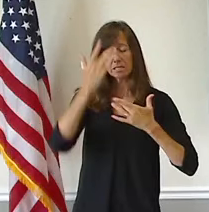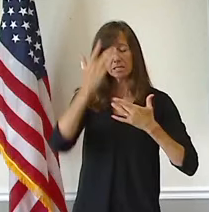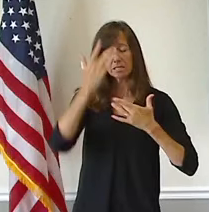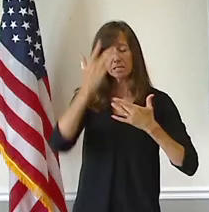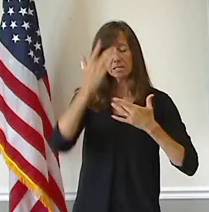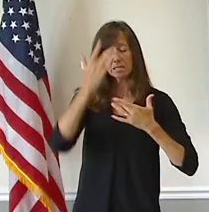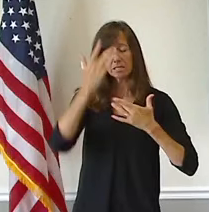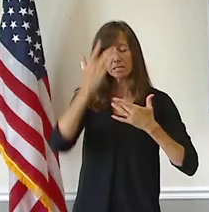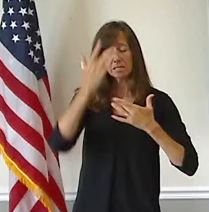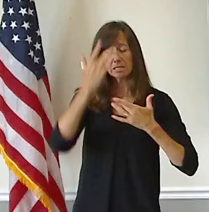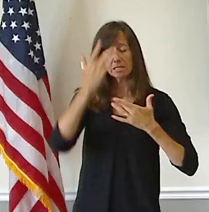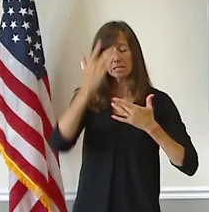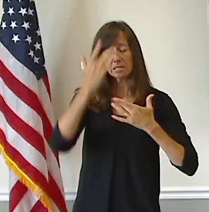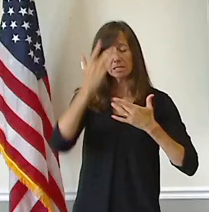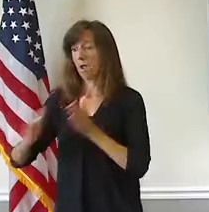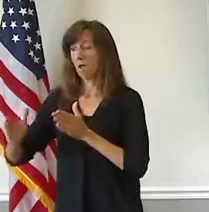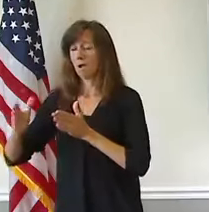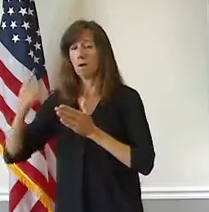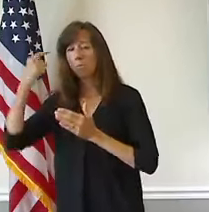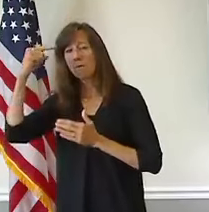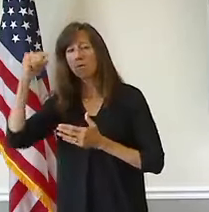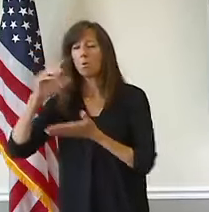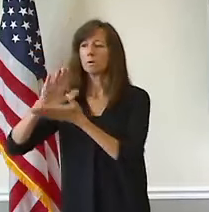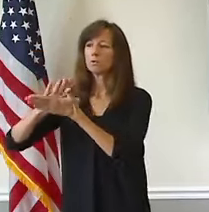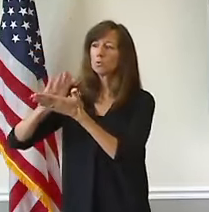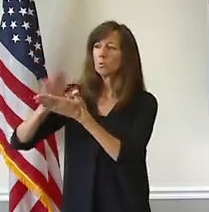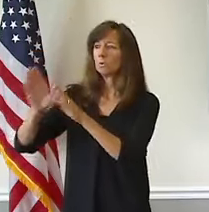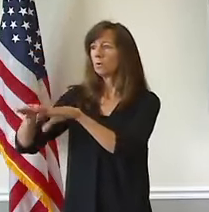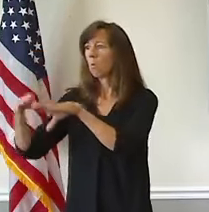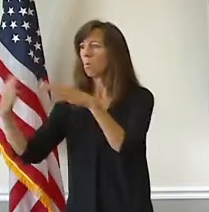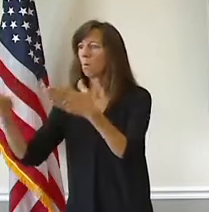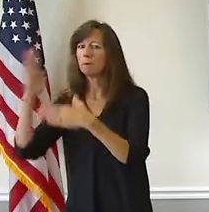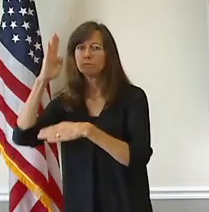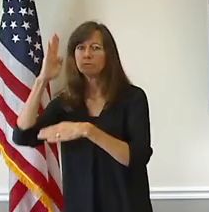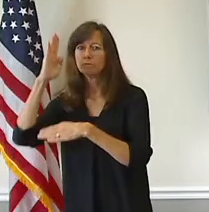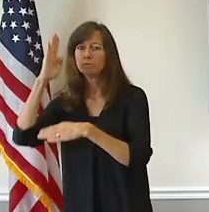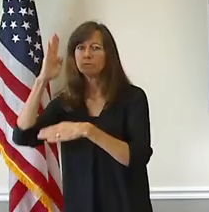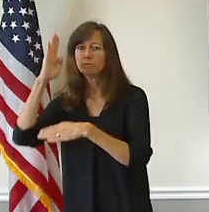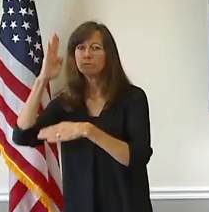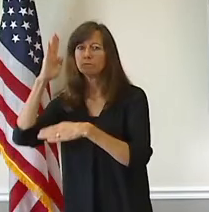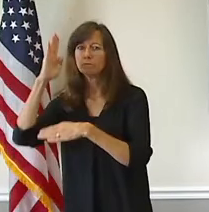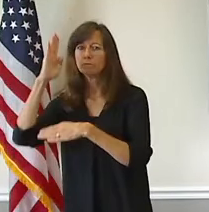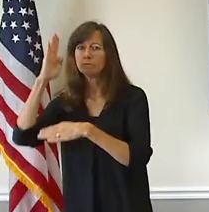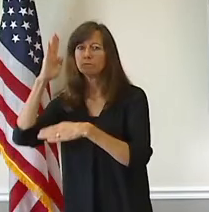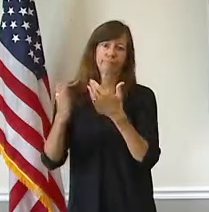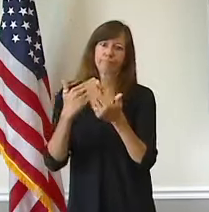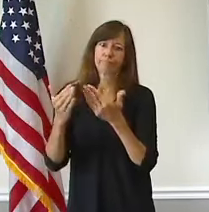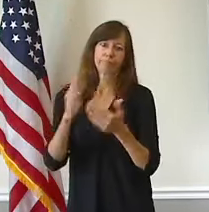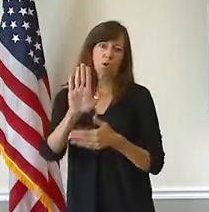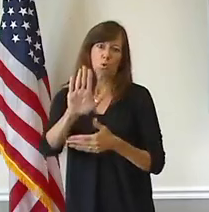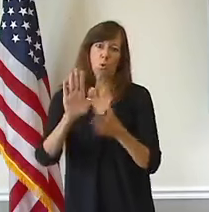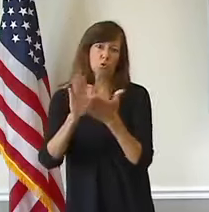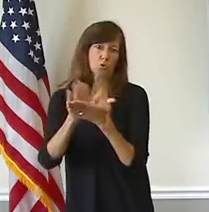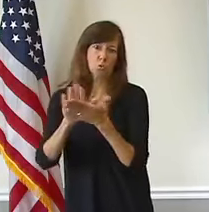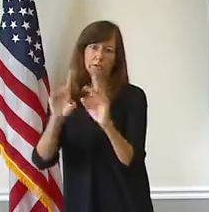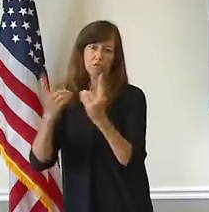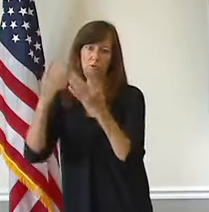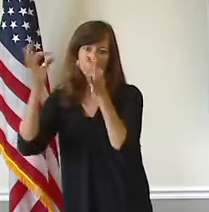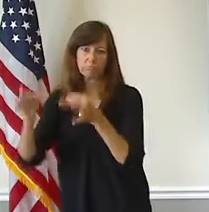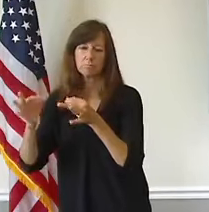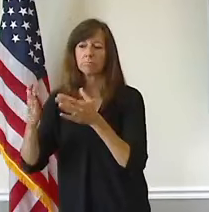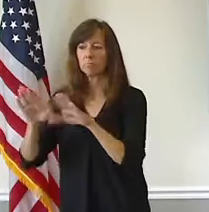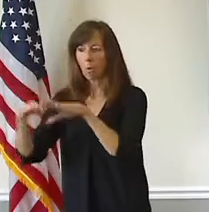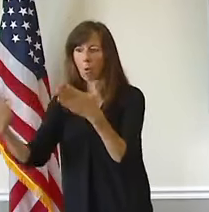school reopening and whatever fashion schools reopen in your particular district. Remember, the state has set this window. You need to be